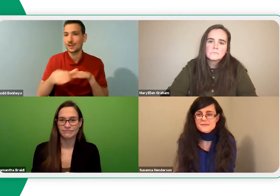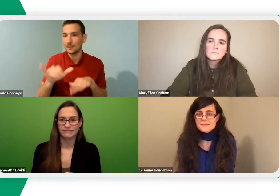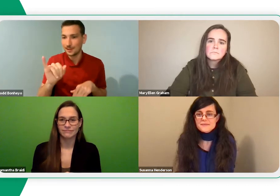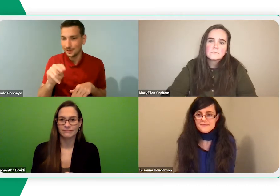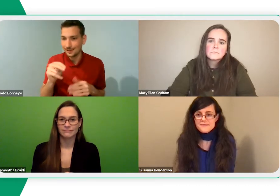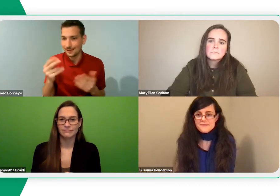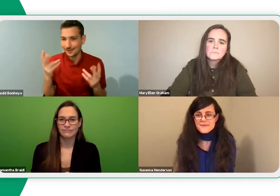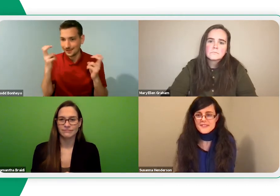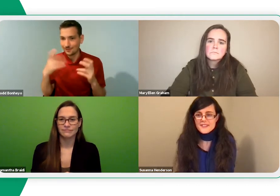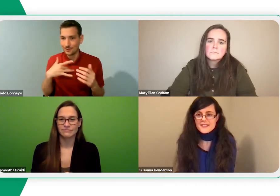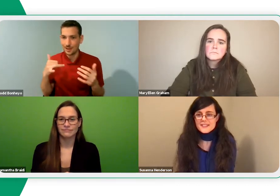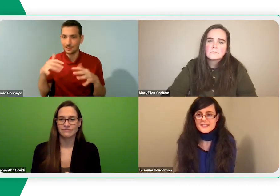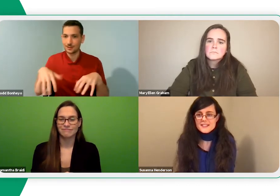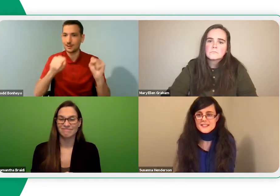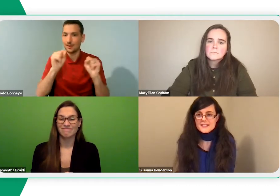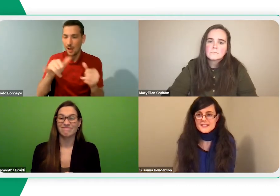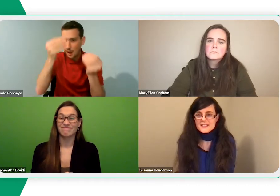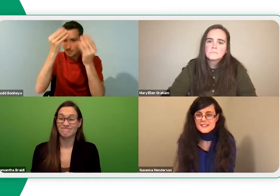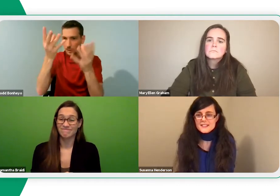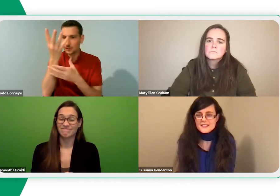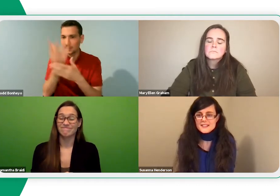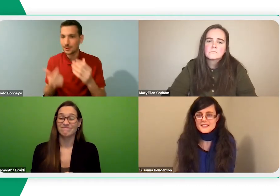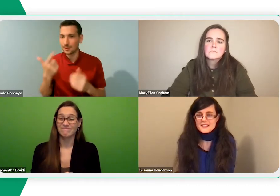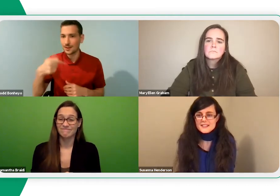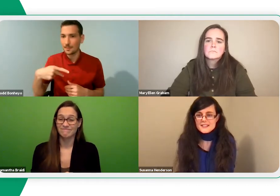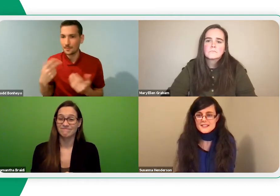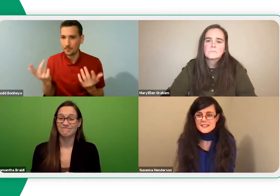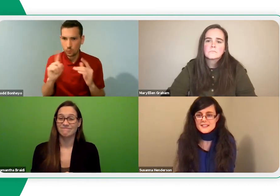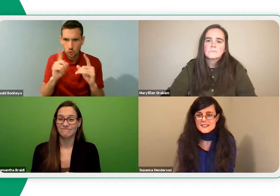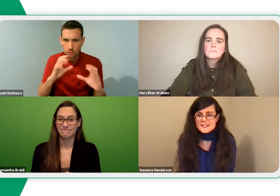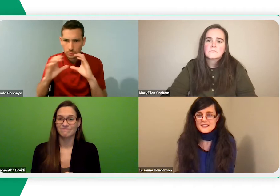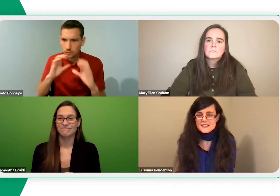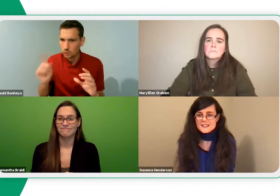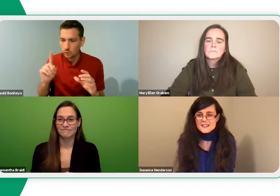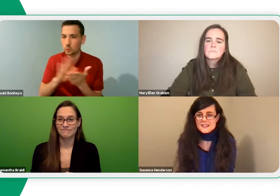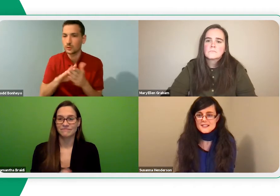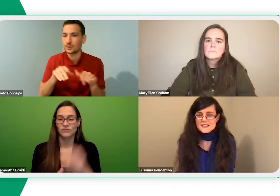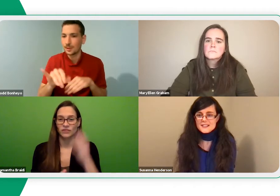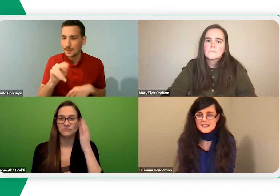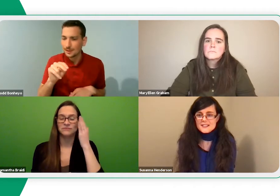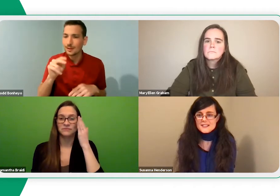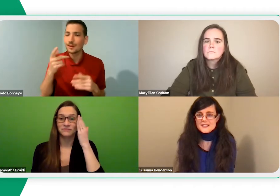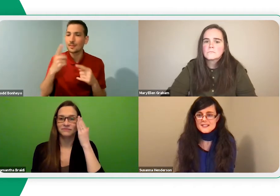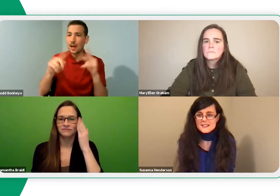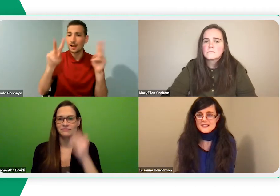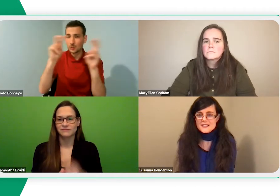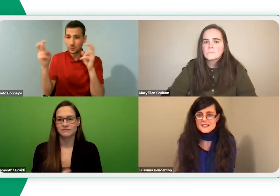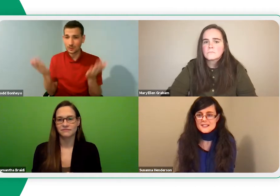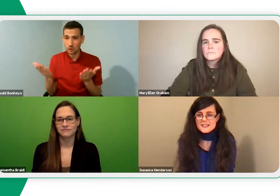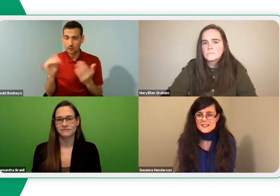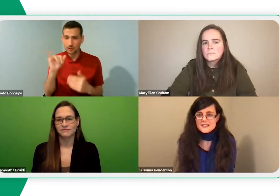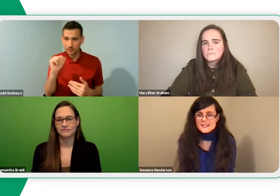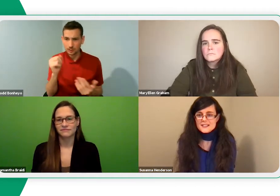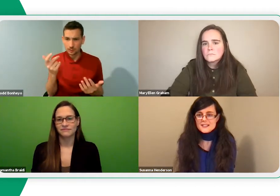also language deprivation, right? Absolutely. And to get that information, where's that information gap coming from? Where's